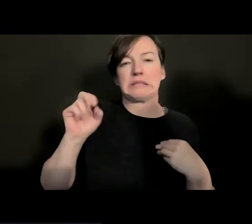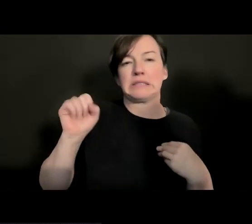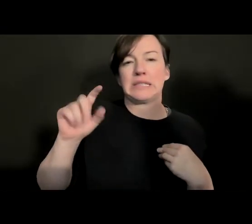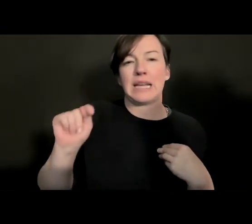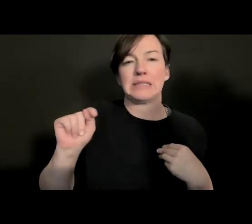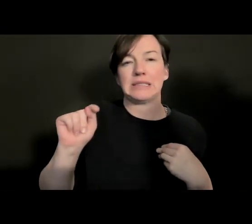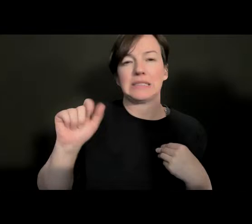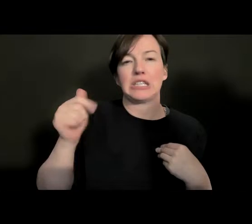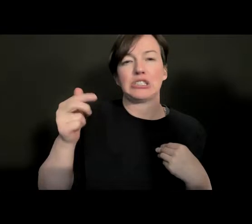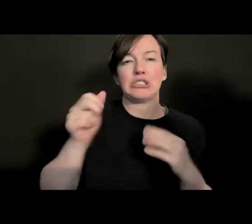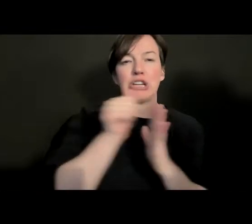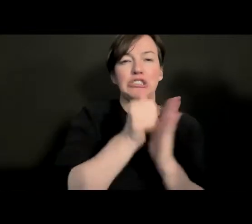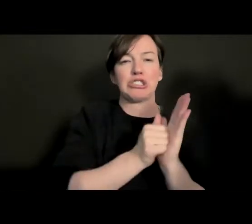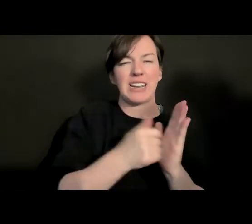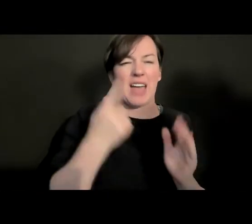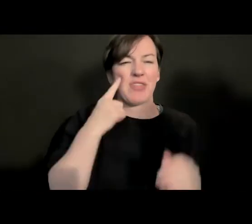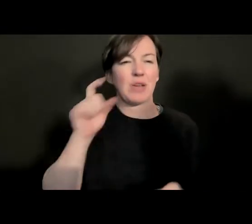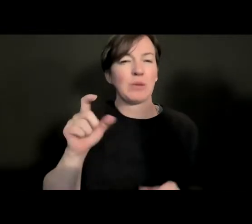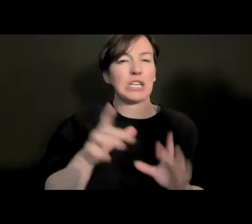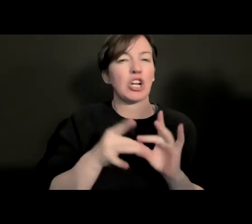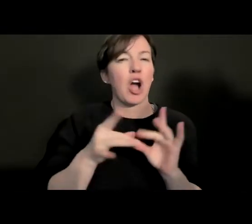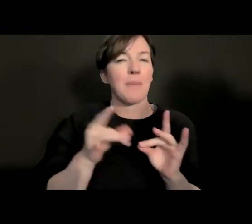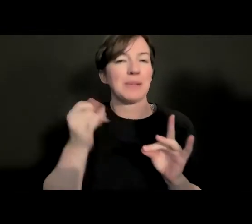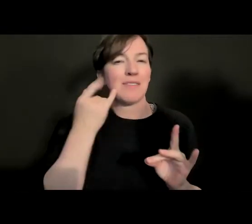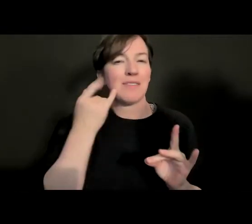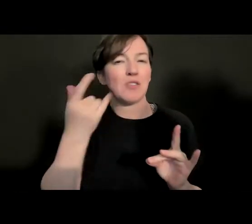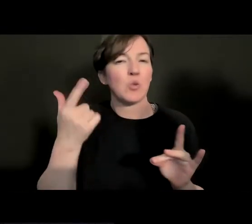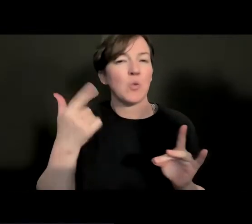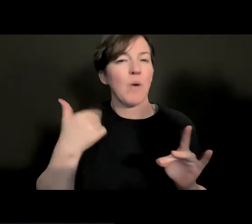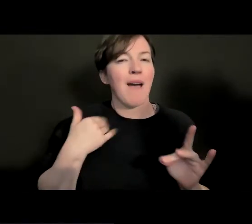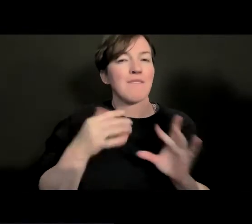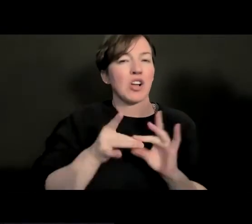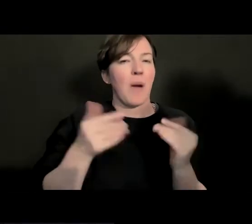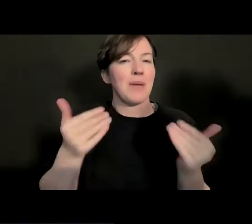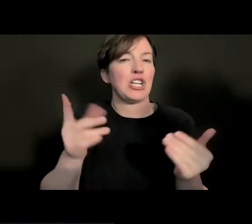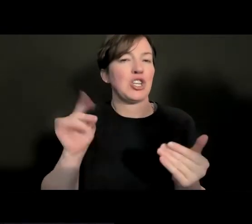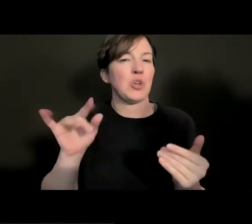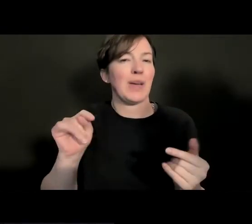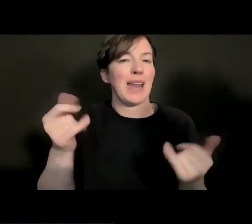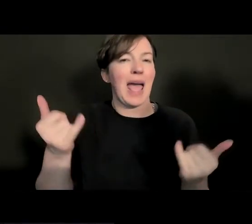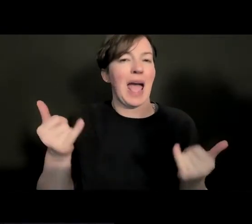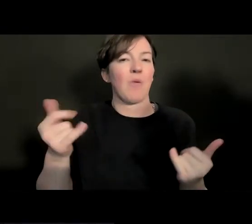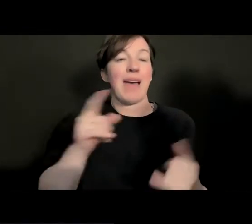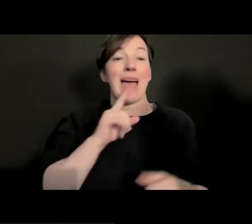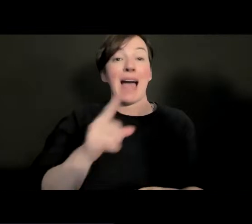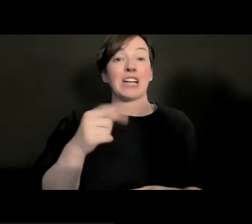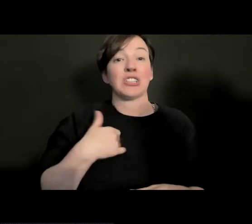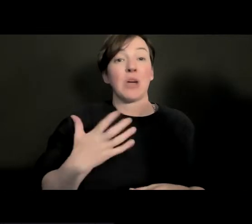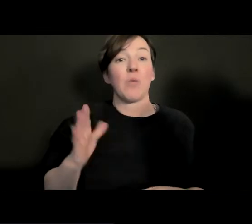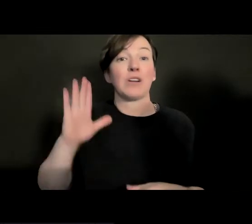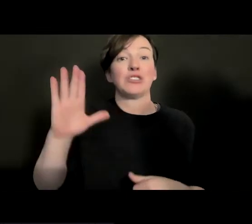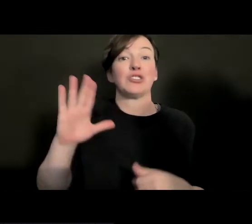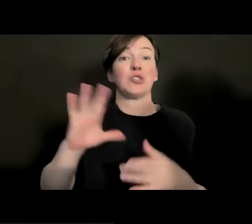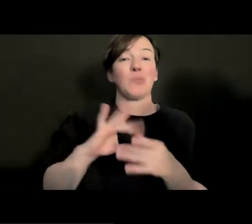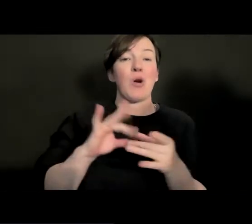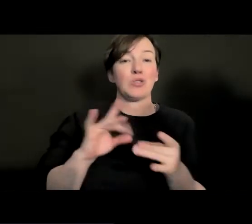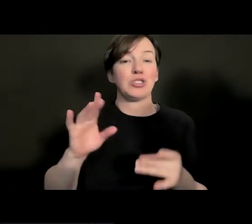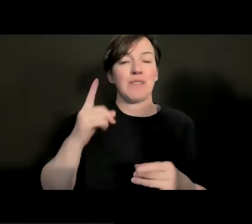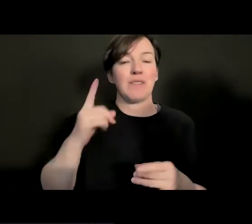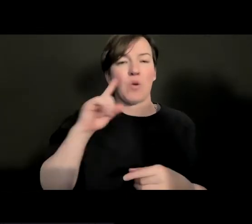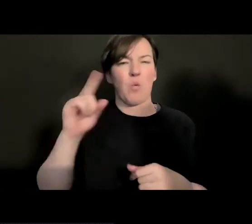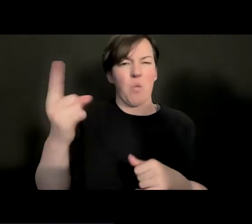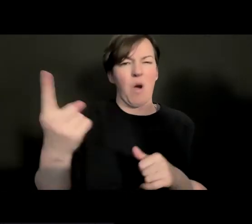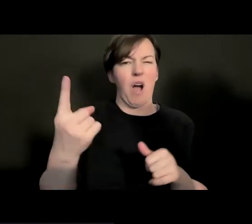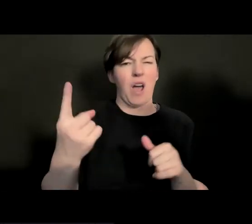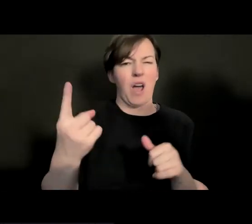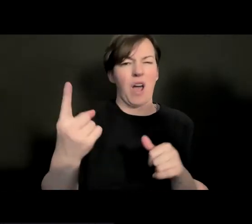made comments, so I figured if you have a comment, might as well do it now. Well, actually, I wanted to make a motion to amend one of them,